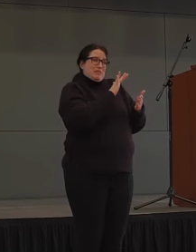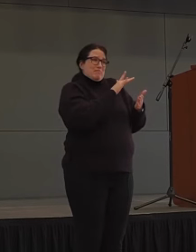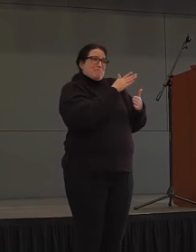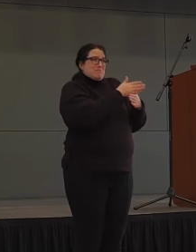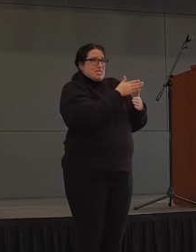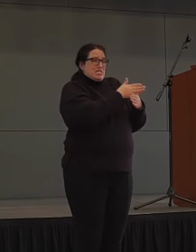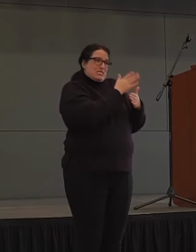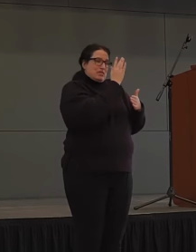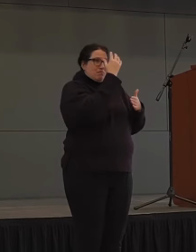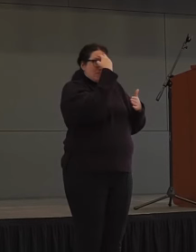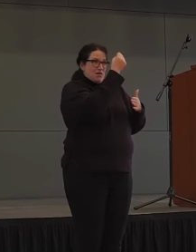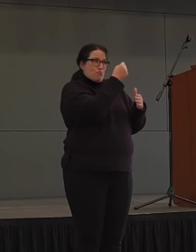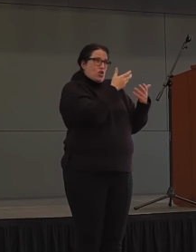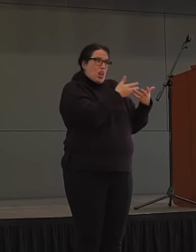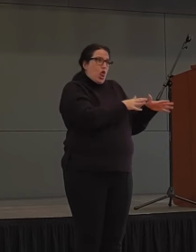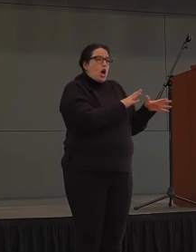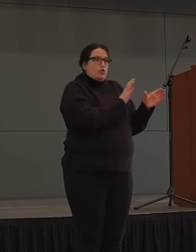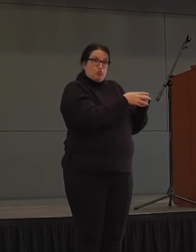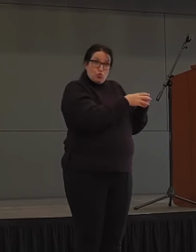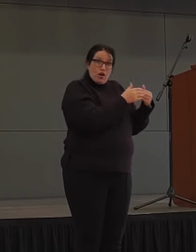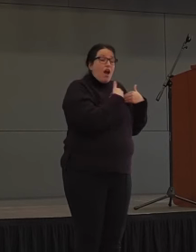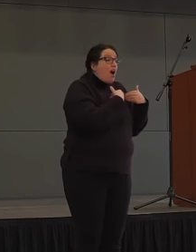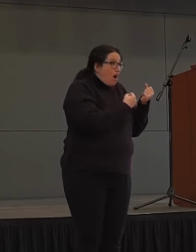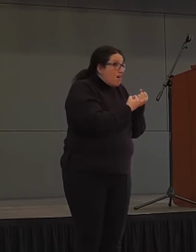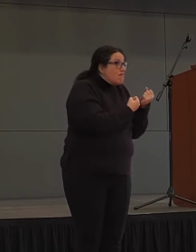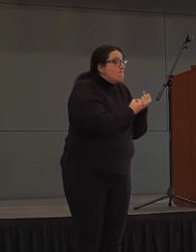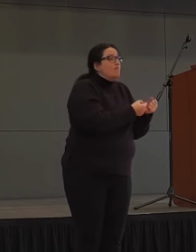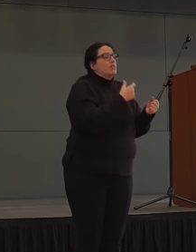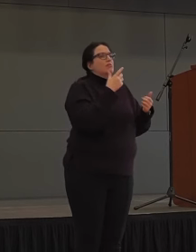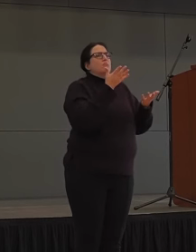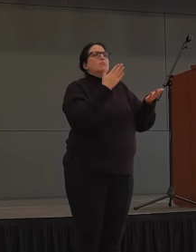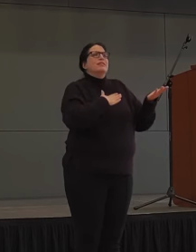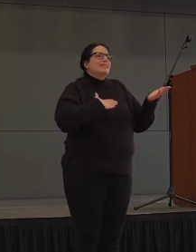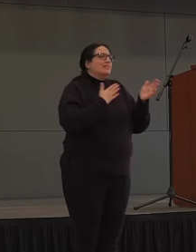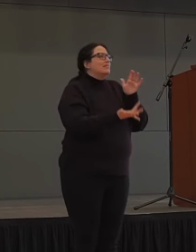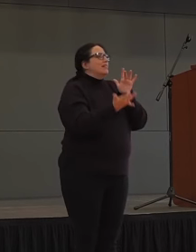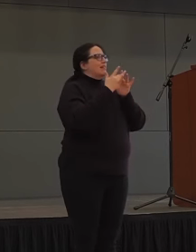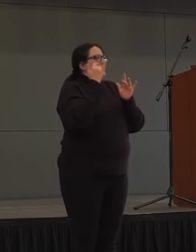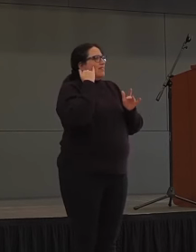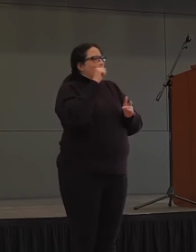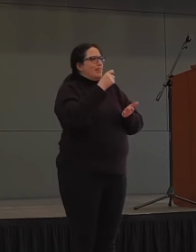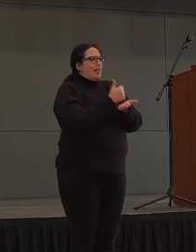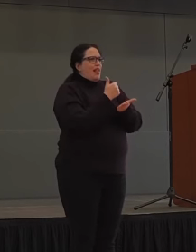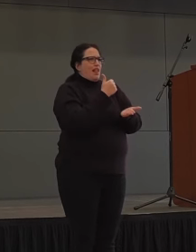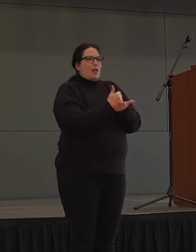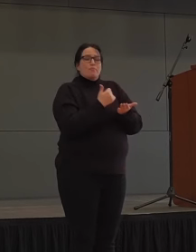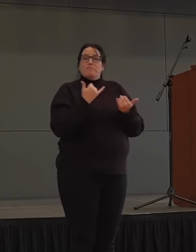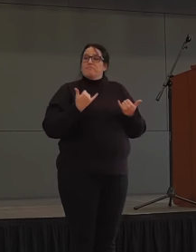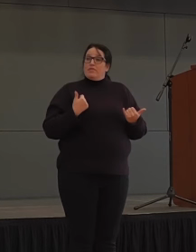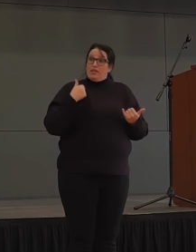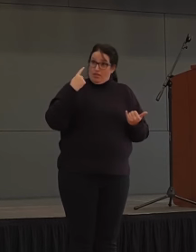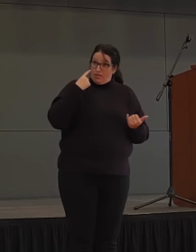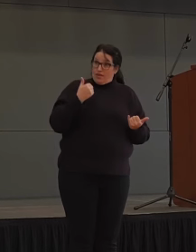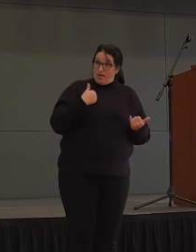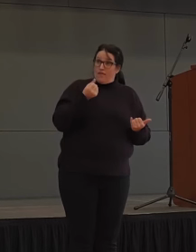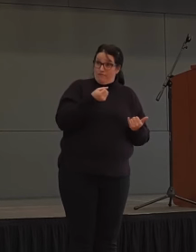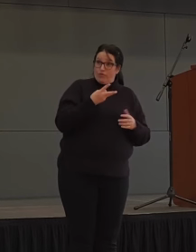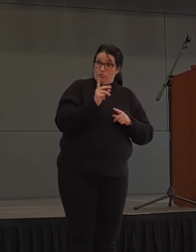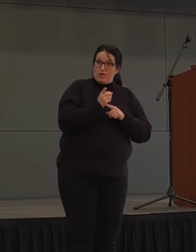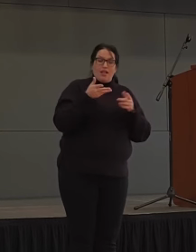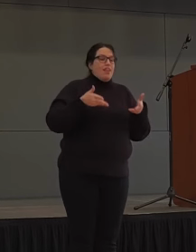Please reach out if we can be of any help. At this time, I think we've got just a few minutes left.